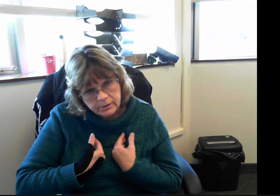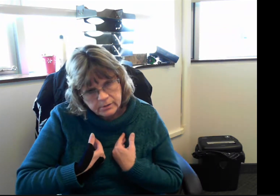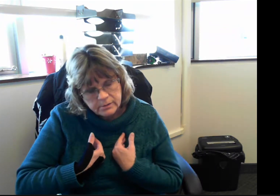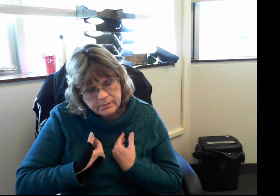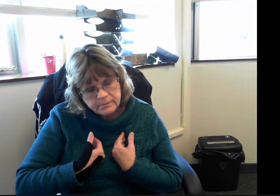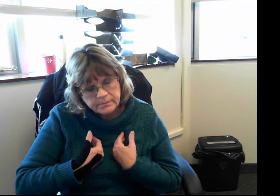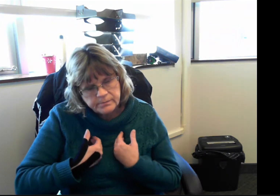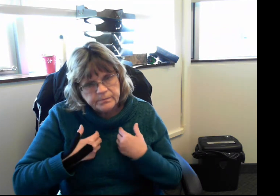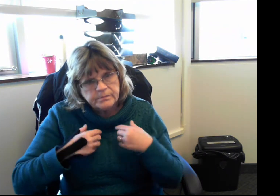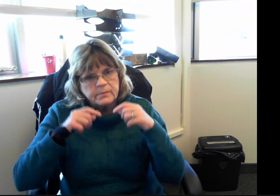tired,